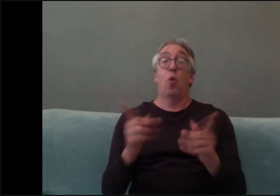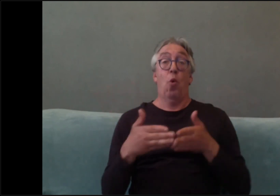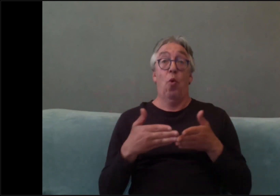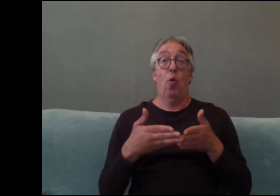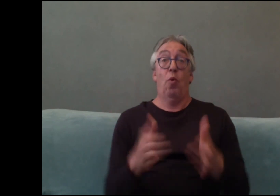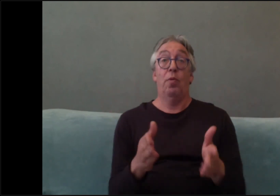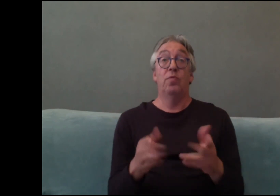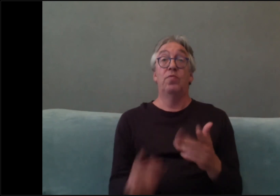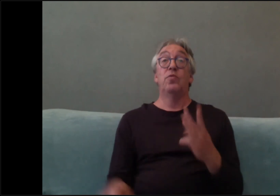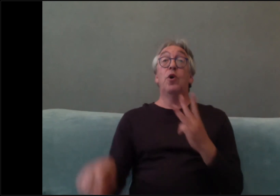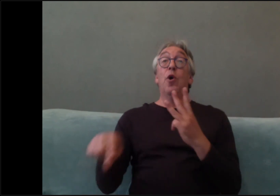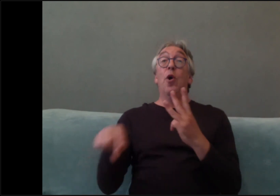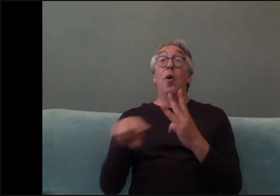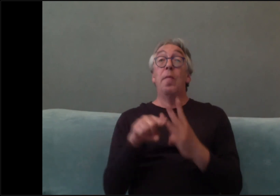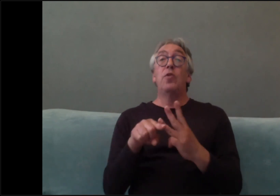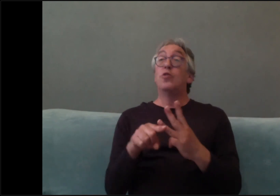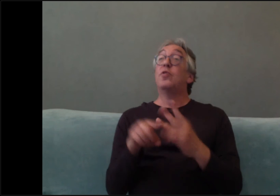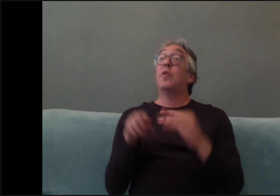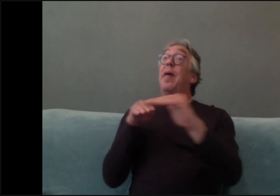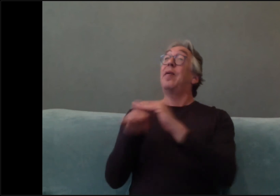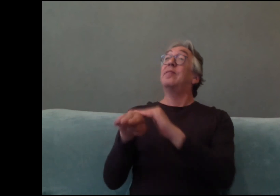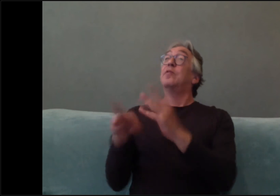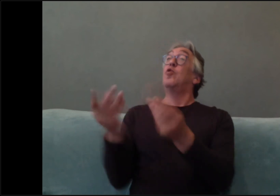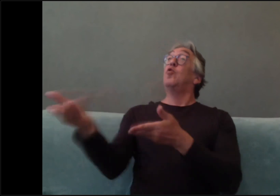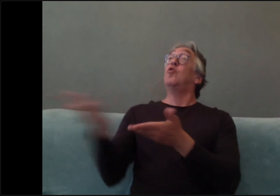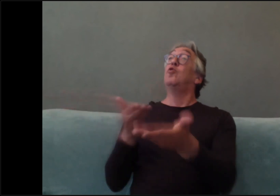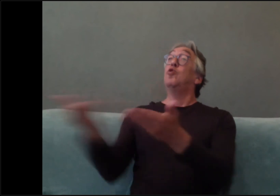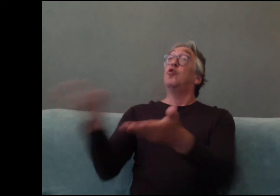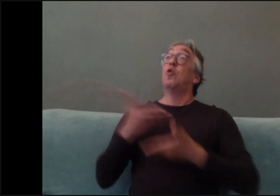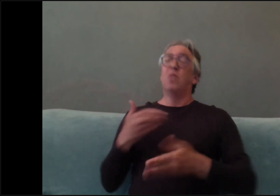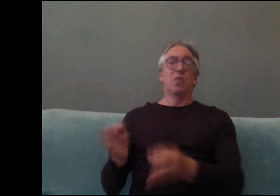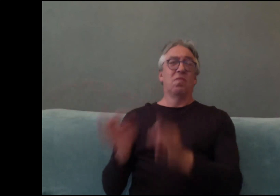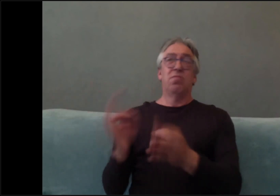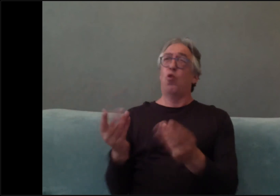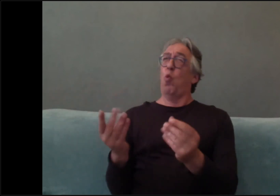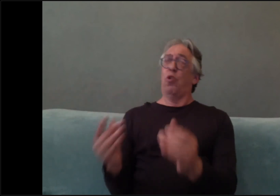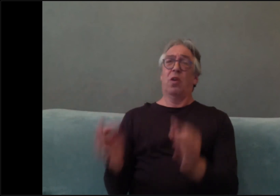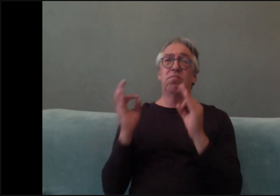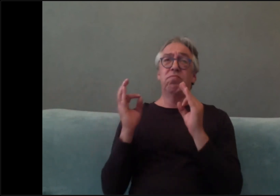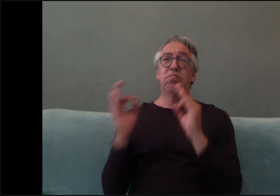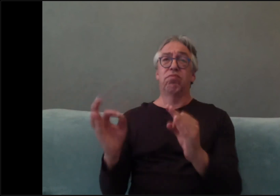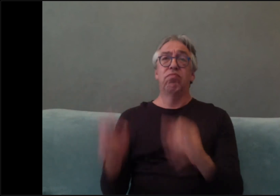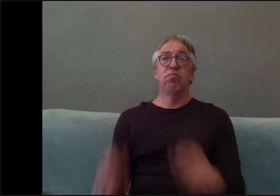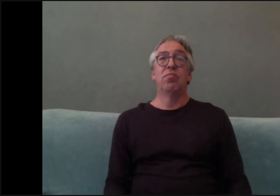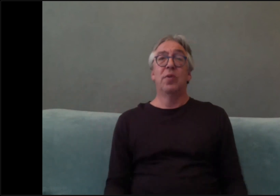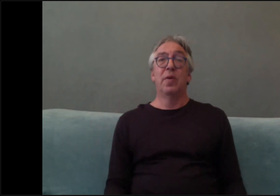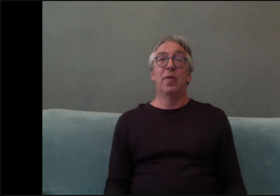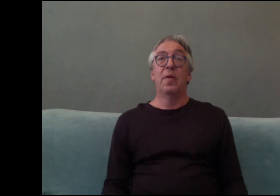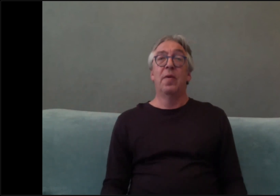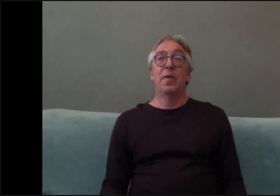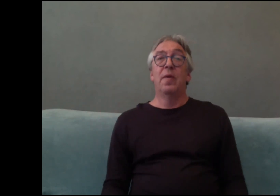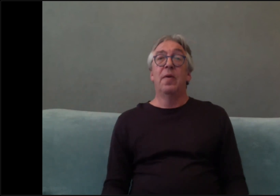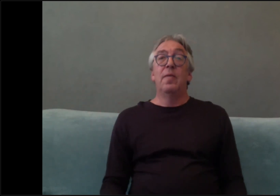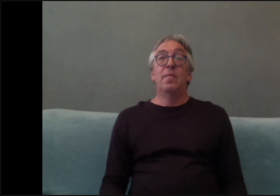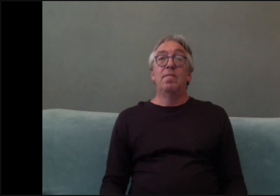EU member states would help addressing poverty and social exclusion, as it takes the perspective of the people in need, stresses